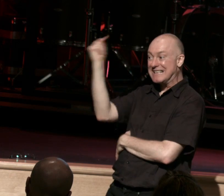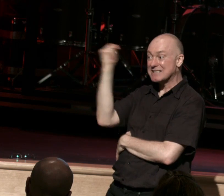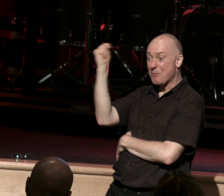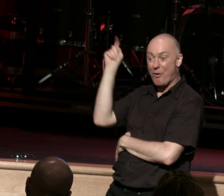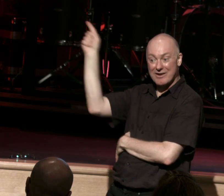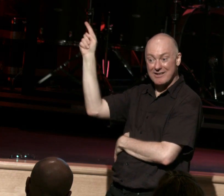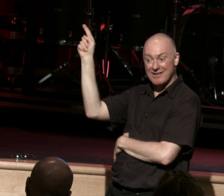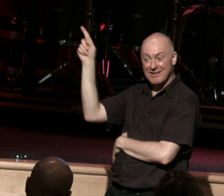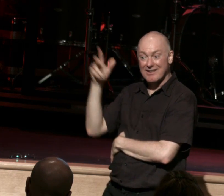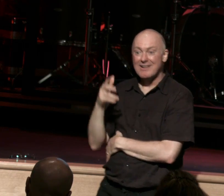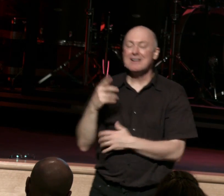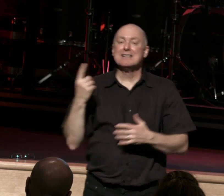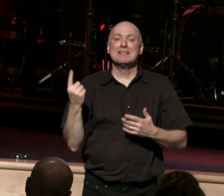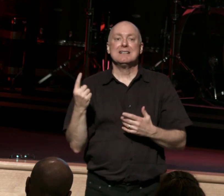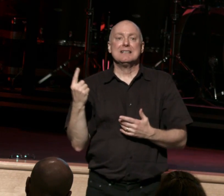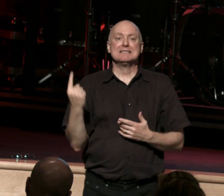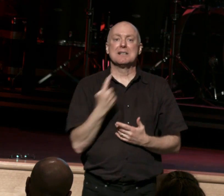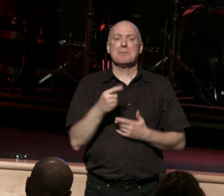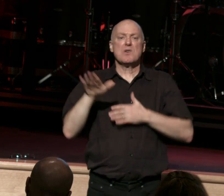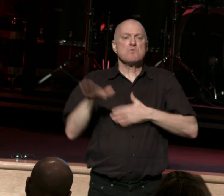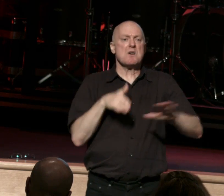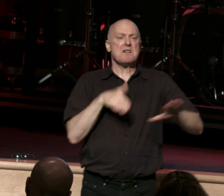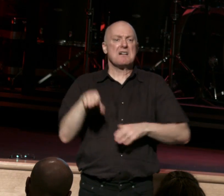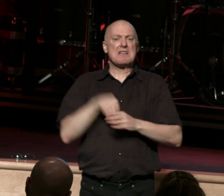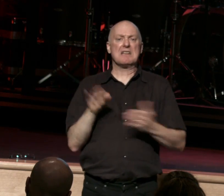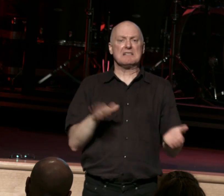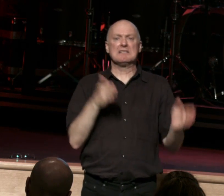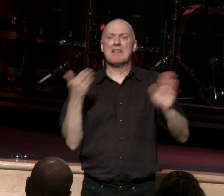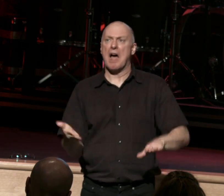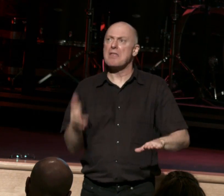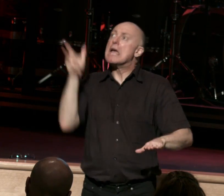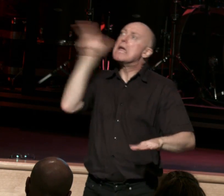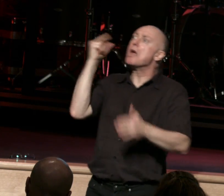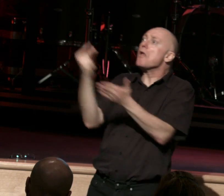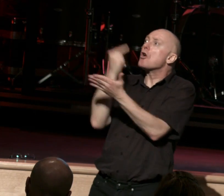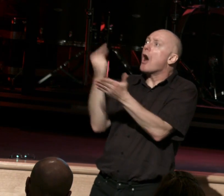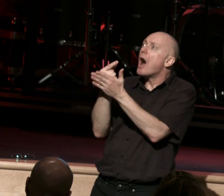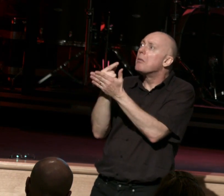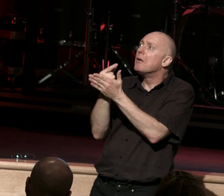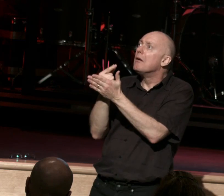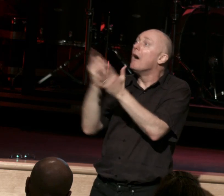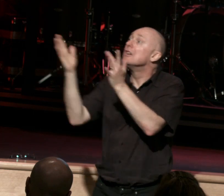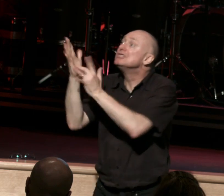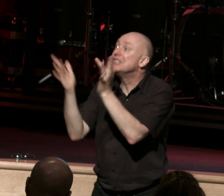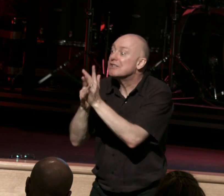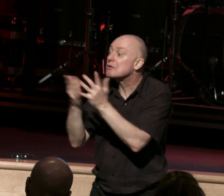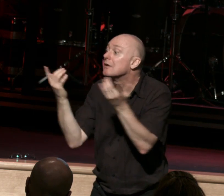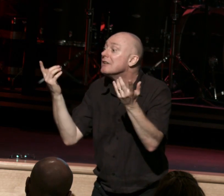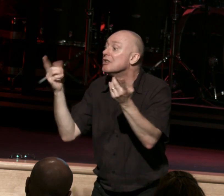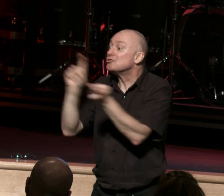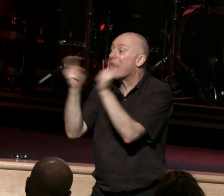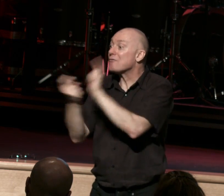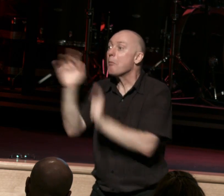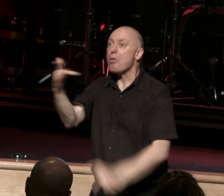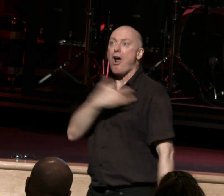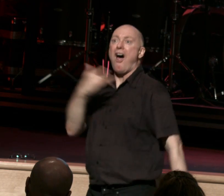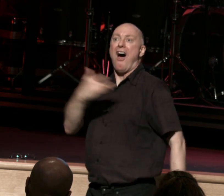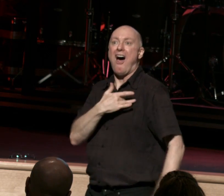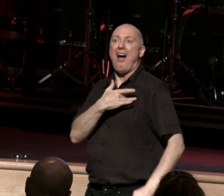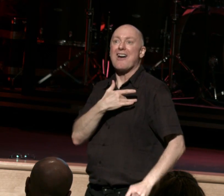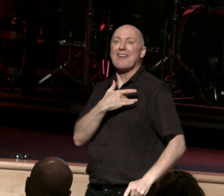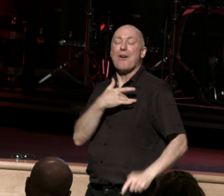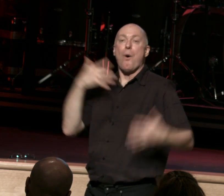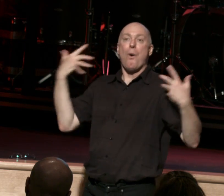we hear them. Because it's someone who is walking along in death. They hear the gospel. Jesus transforms their heart by the